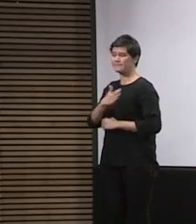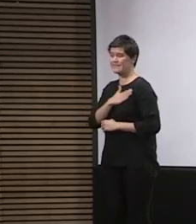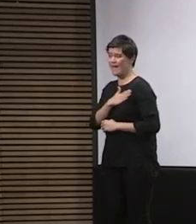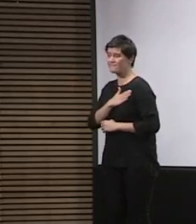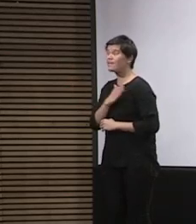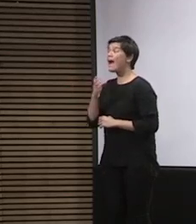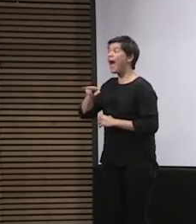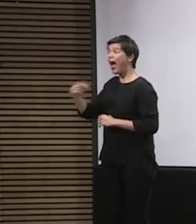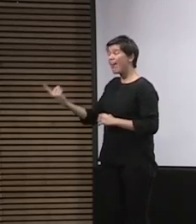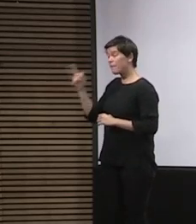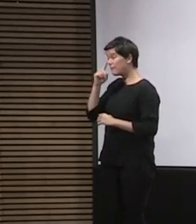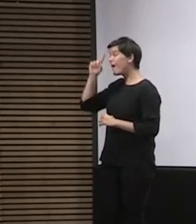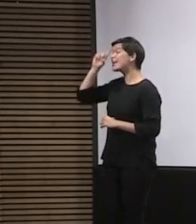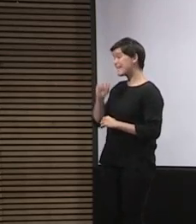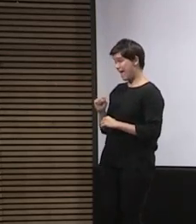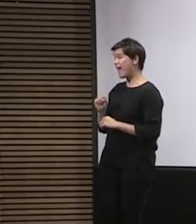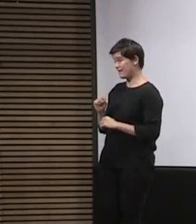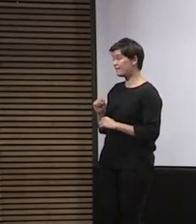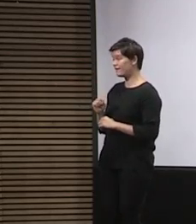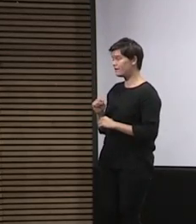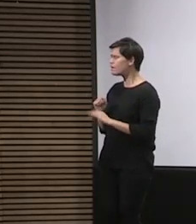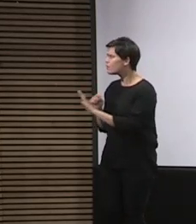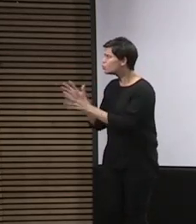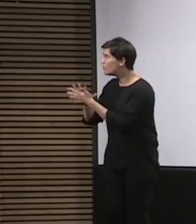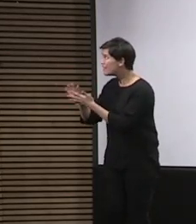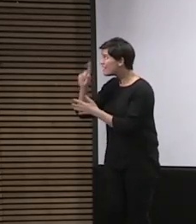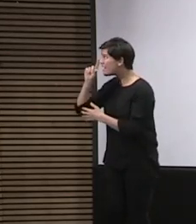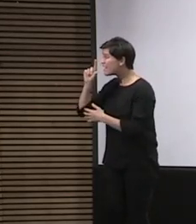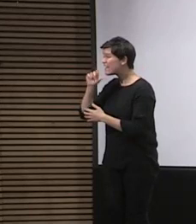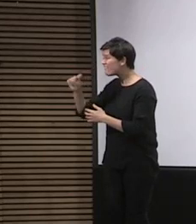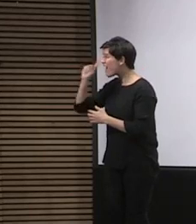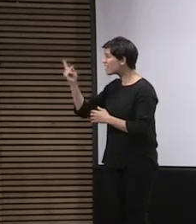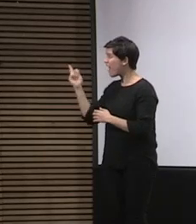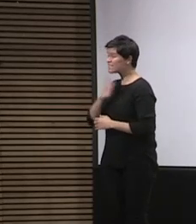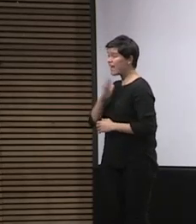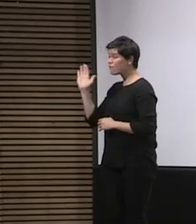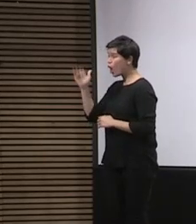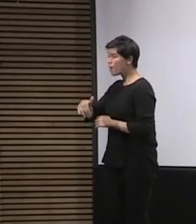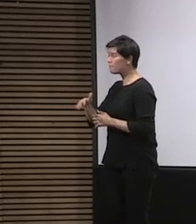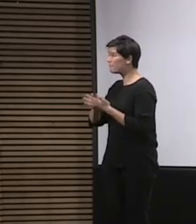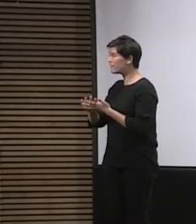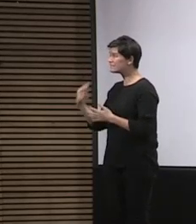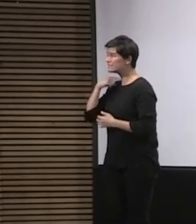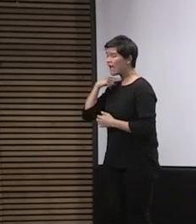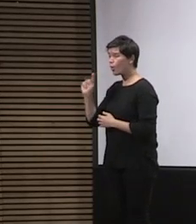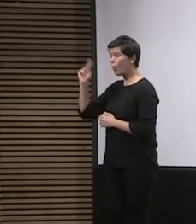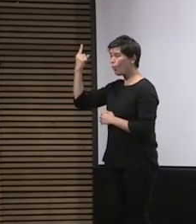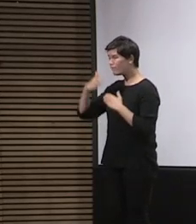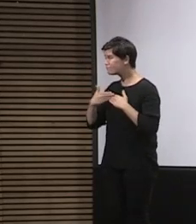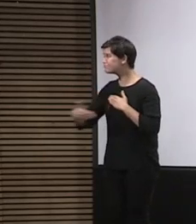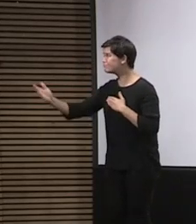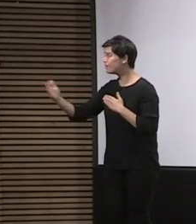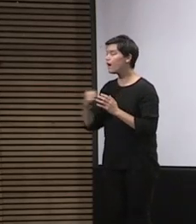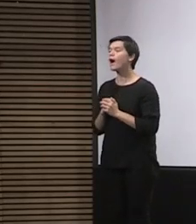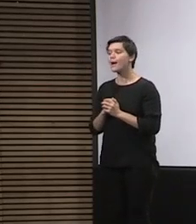do you mean? Does that mean that some people will be stuck in Auckland indefinitely? So I think if we've got a really safe way of